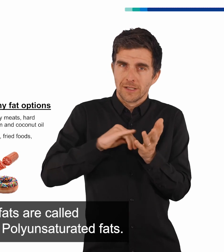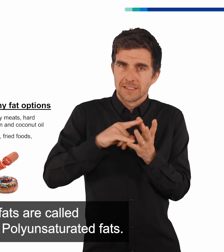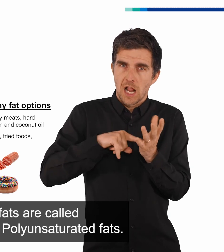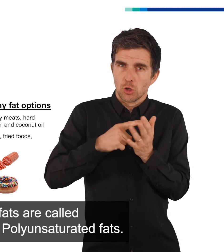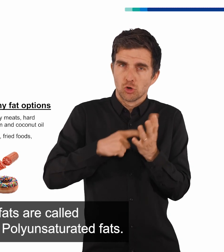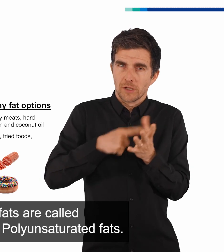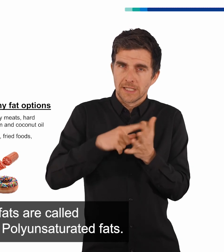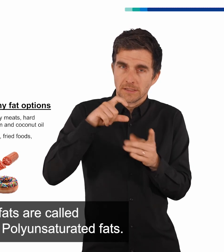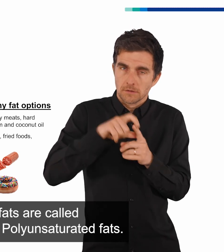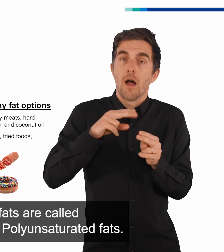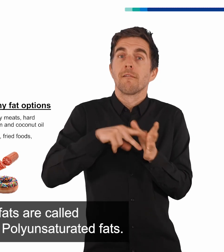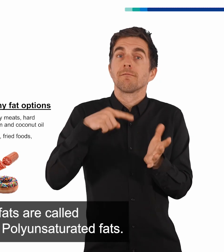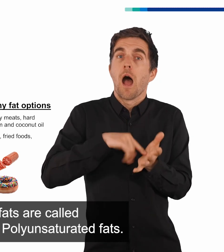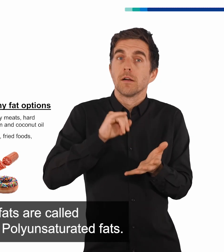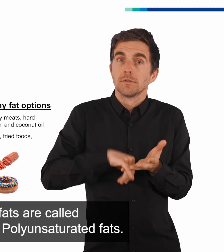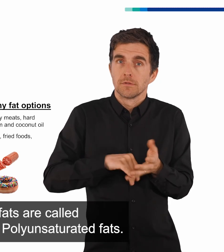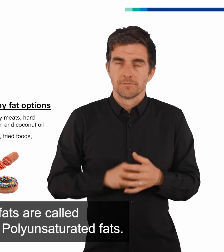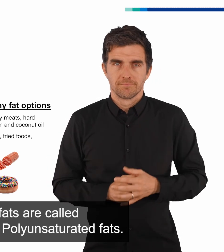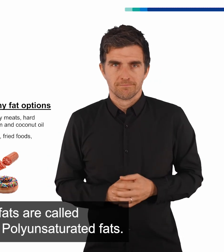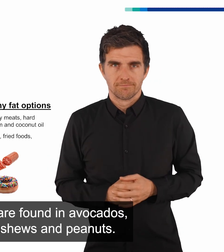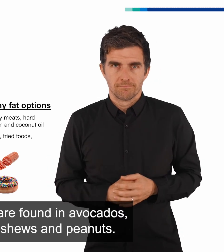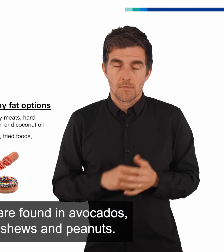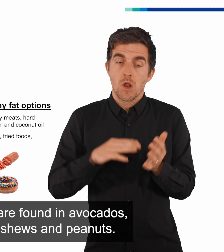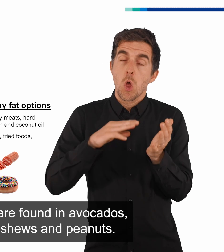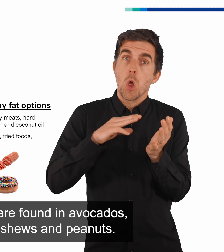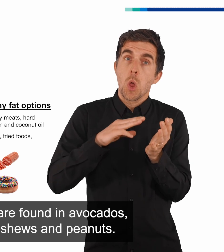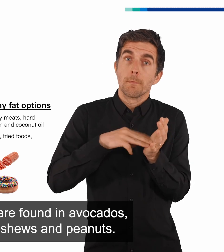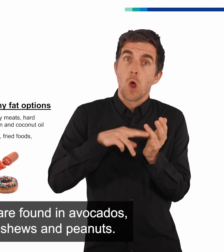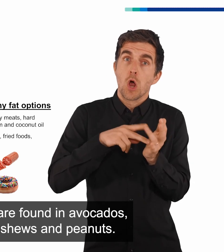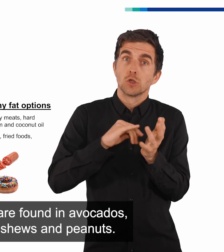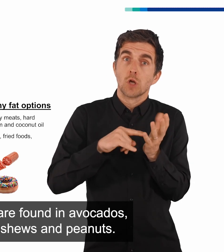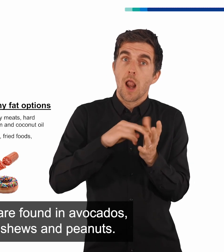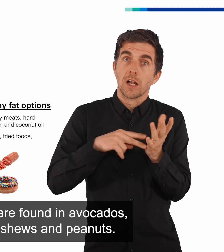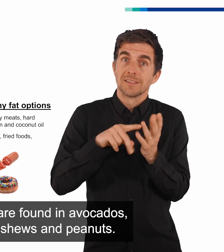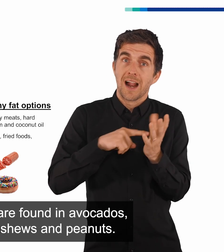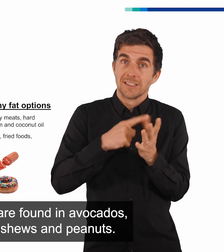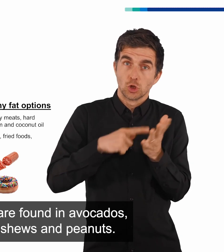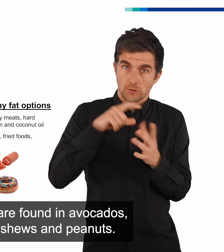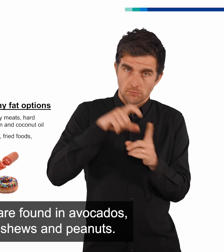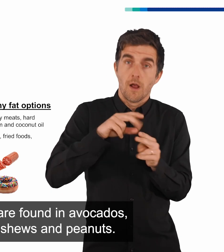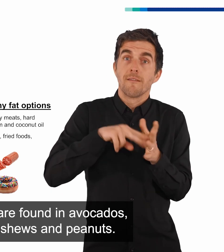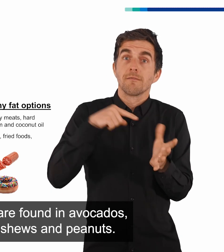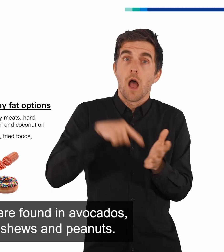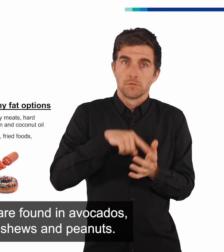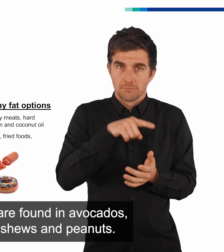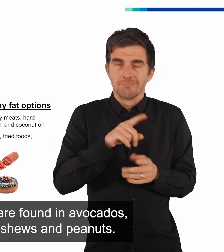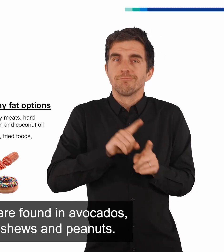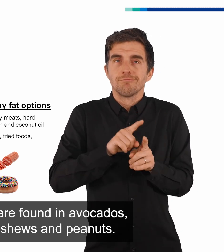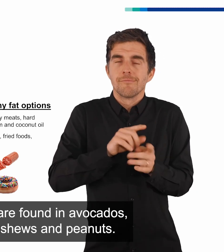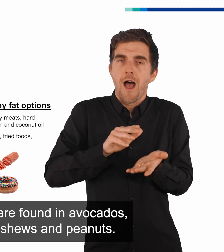salmon and sardines. Less healthy fats are called saturated and transaturated.